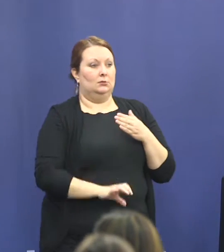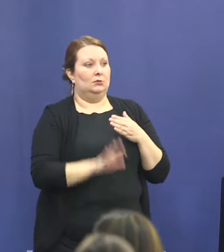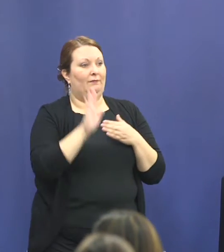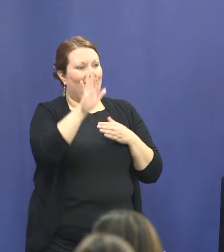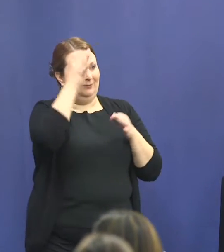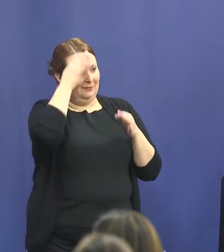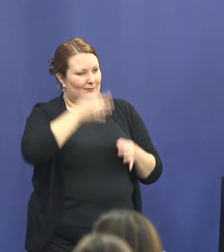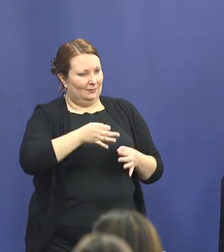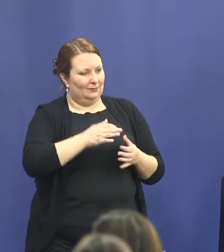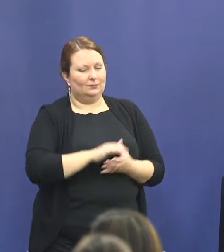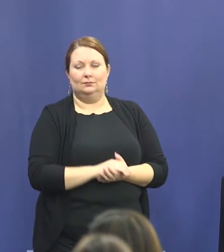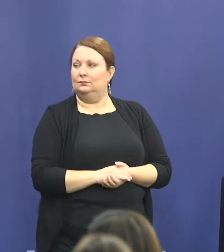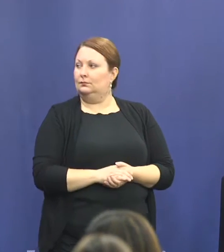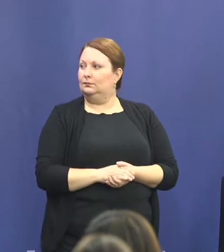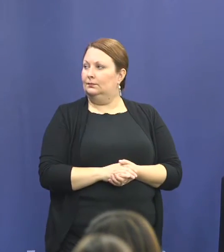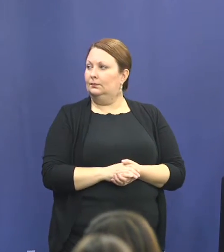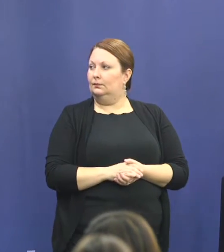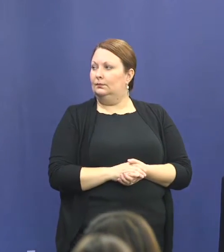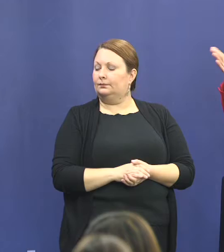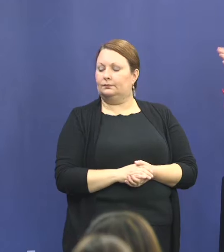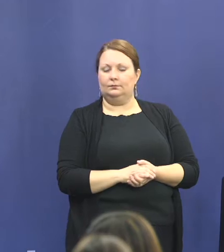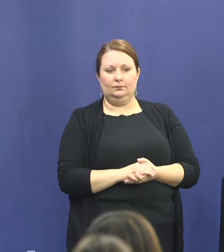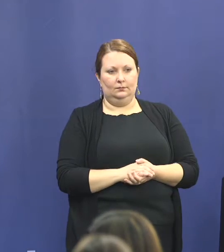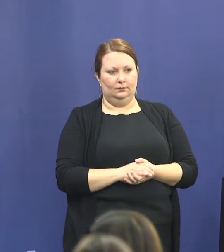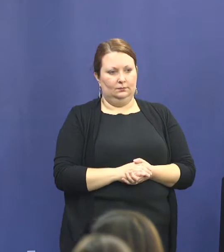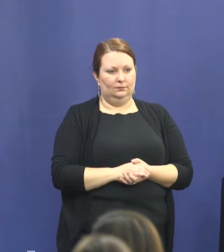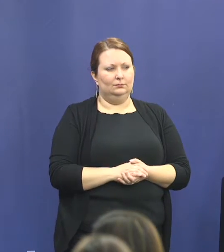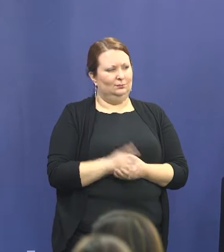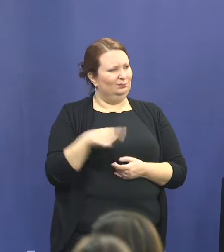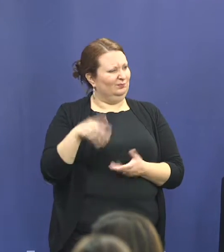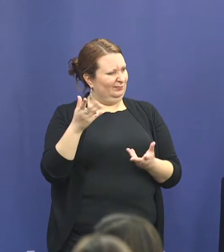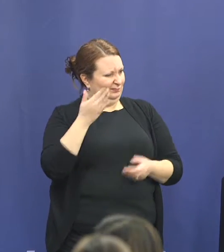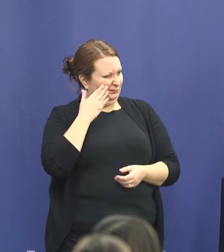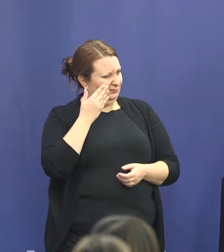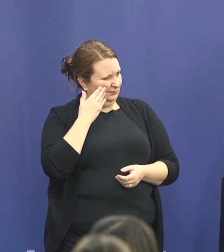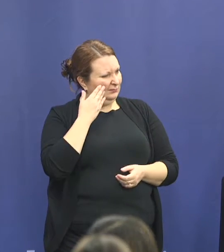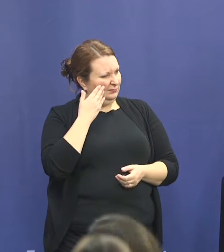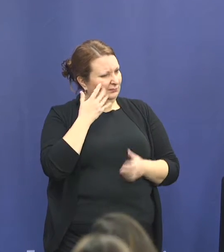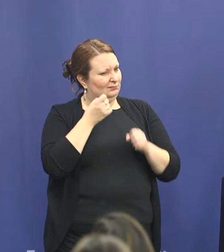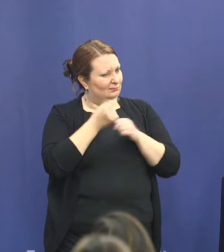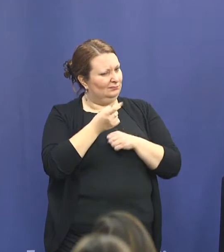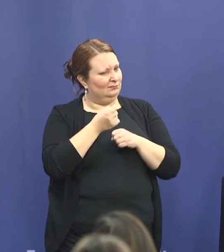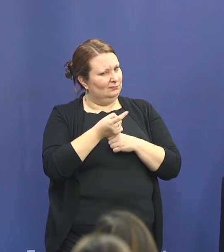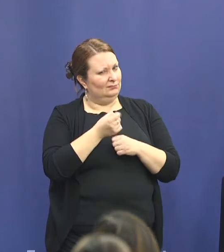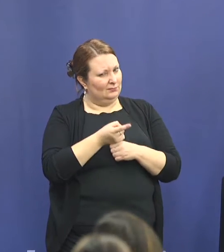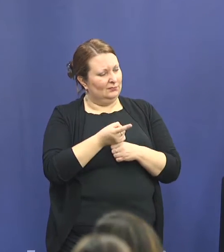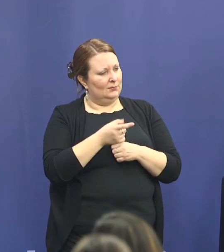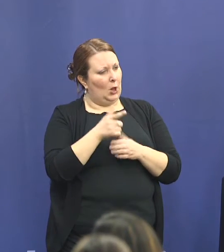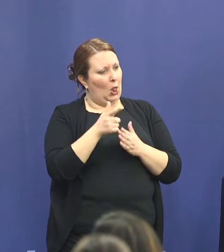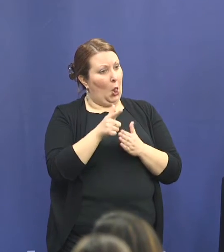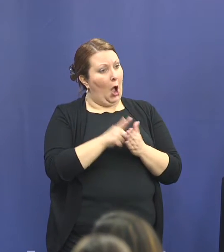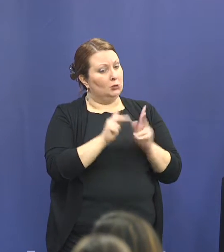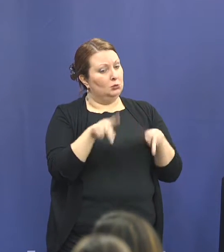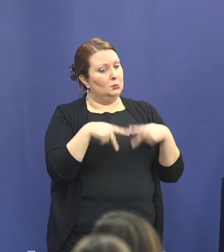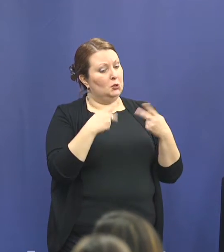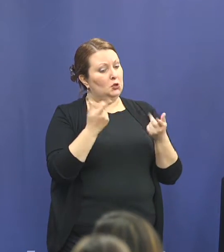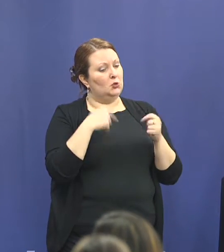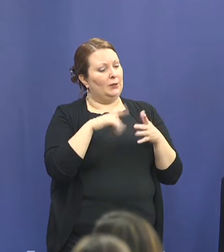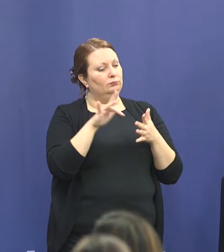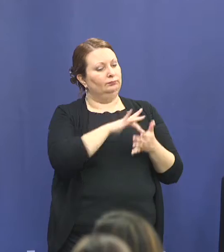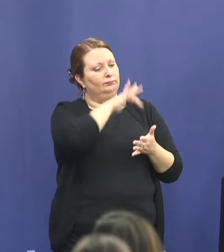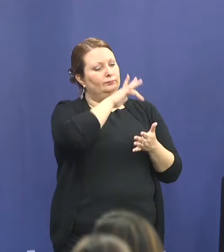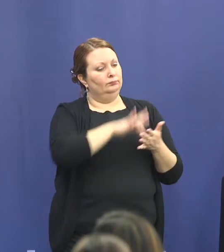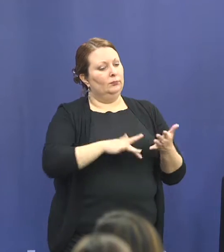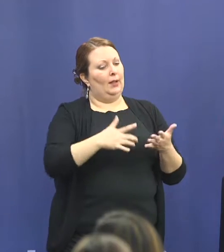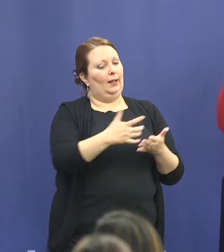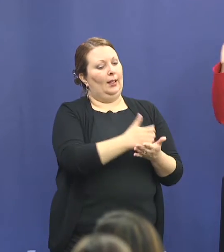these decisions. So I think you know that every year there's bills to try to dismantle the collection